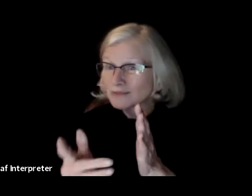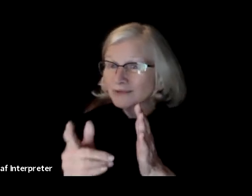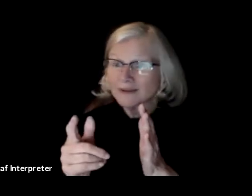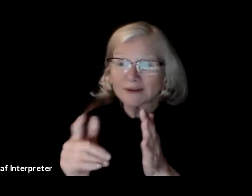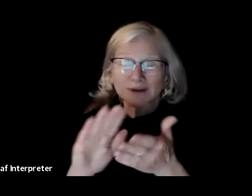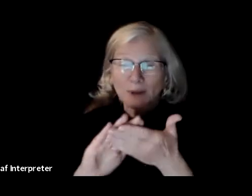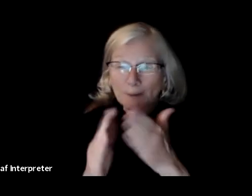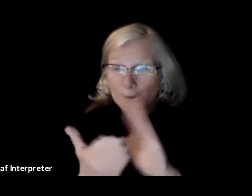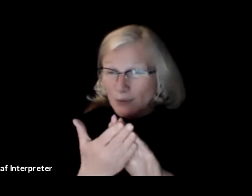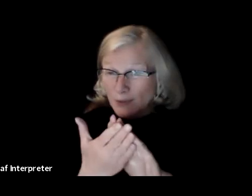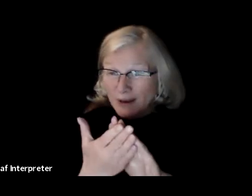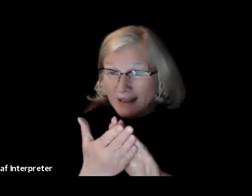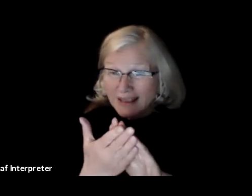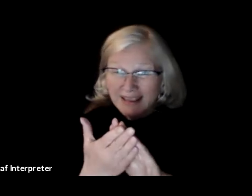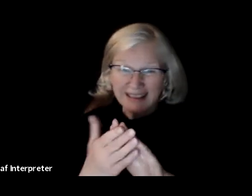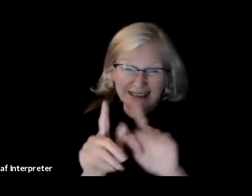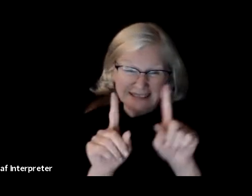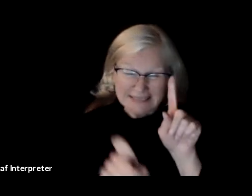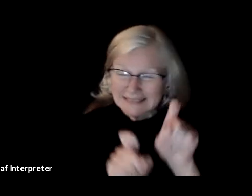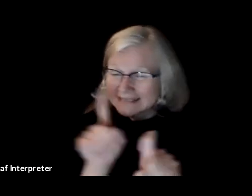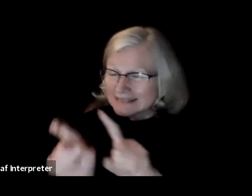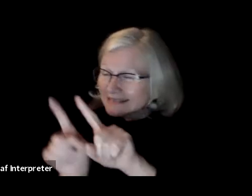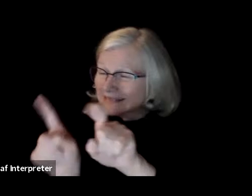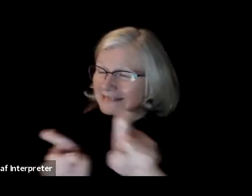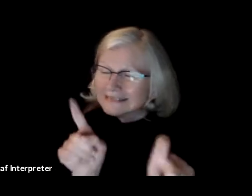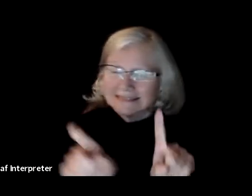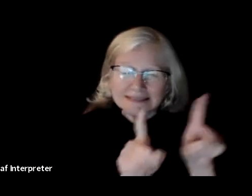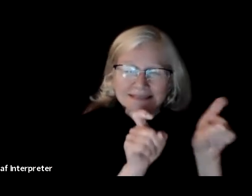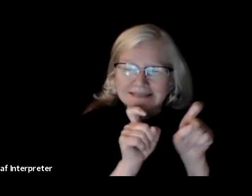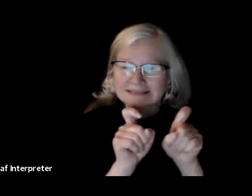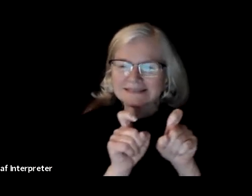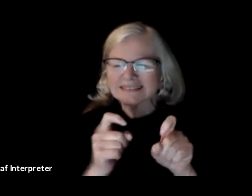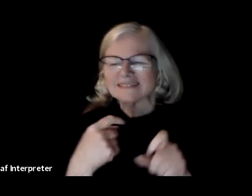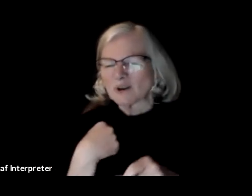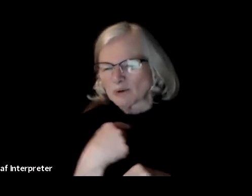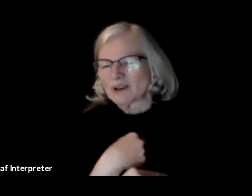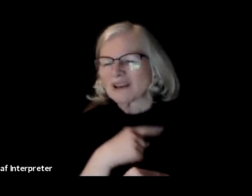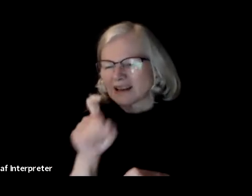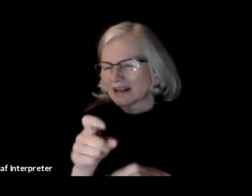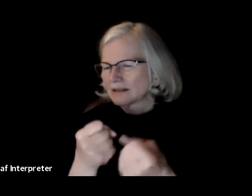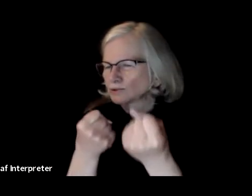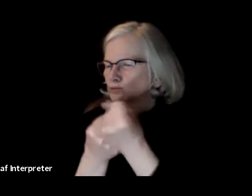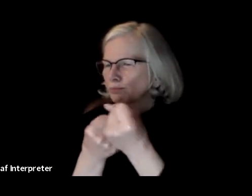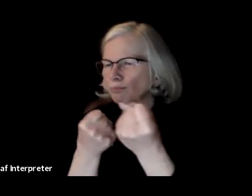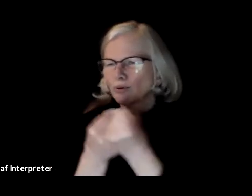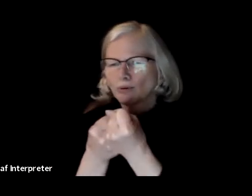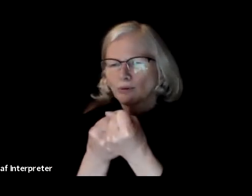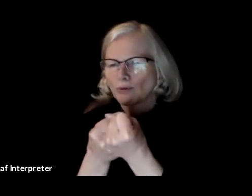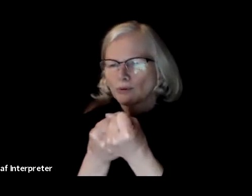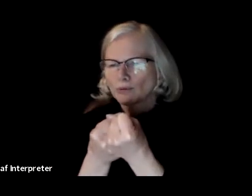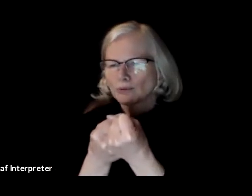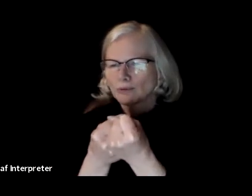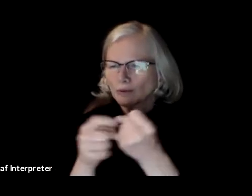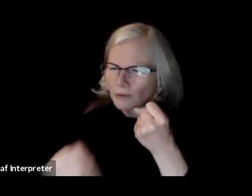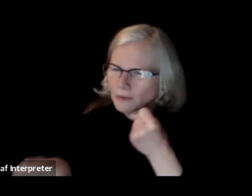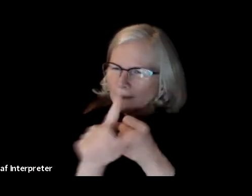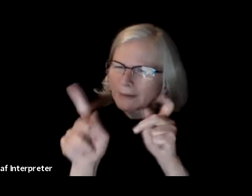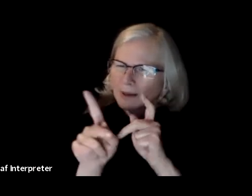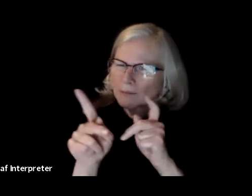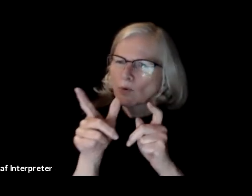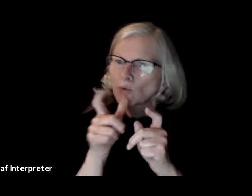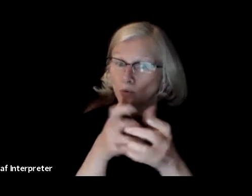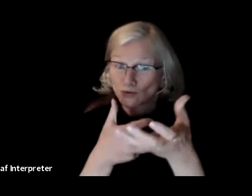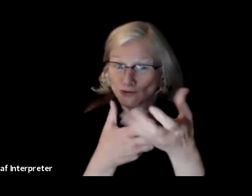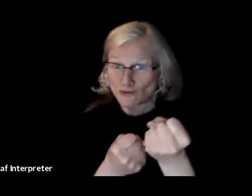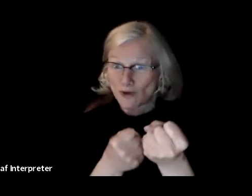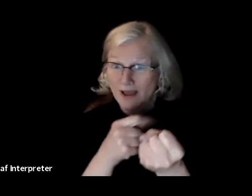trust. And we're going to need the support and the help of those trusted sources to build public confidence